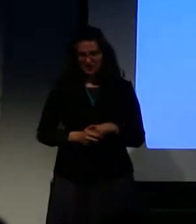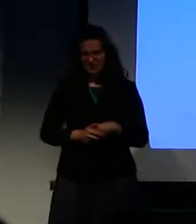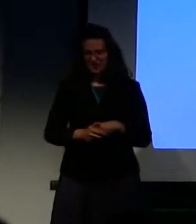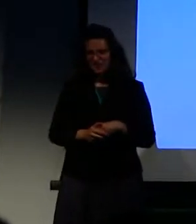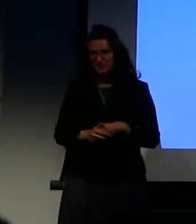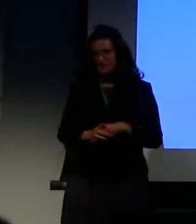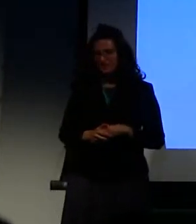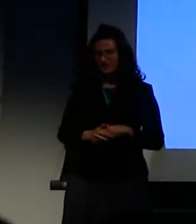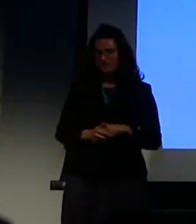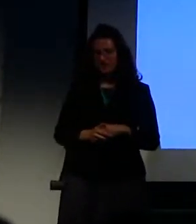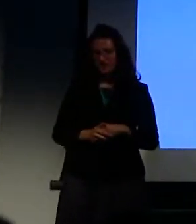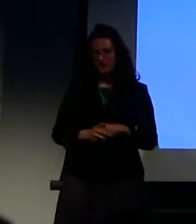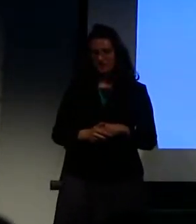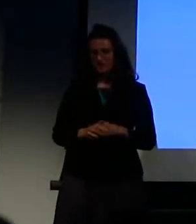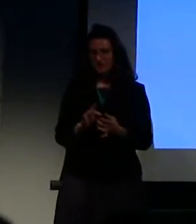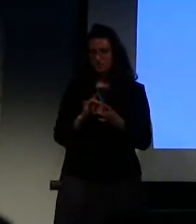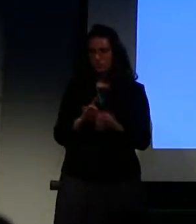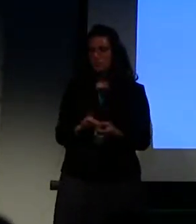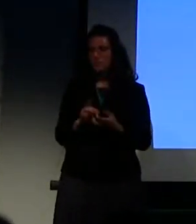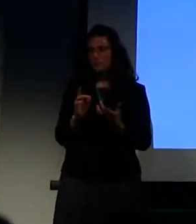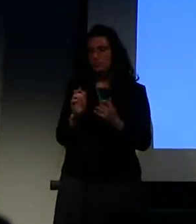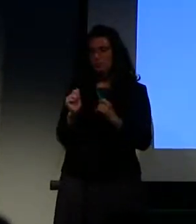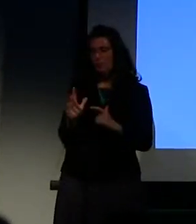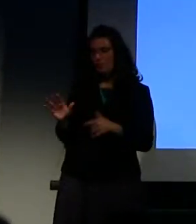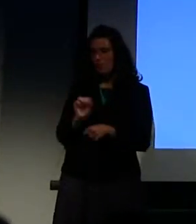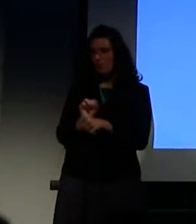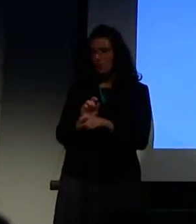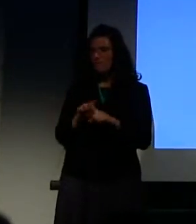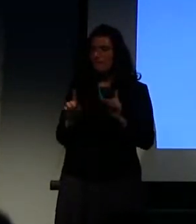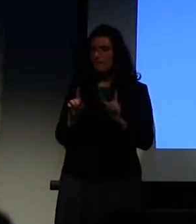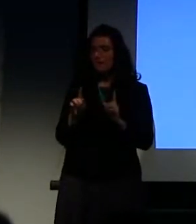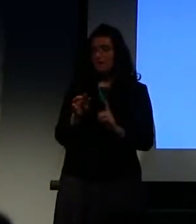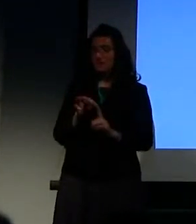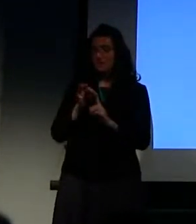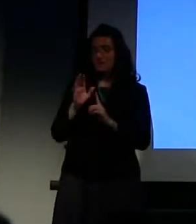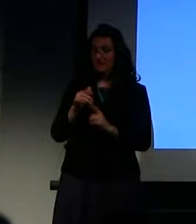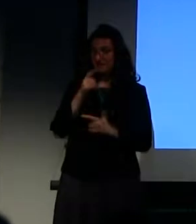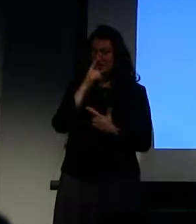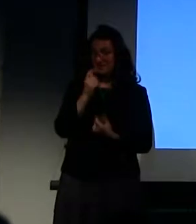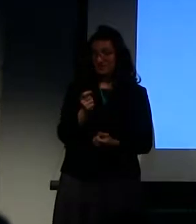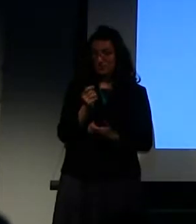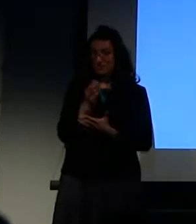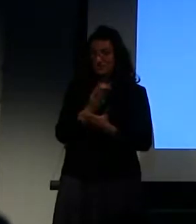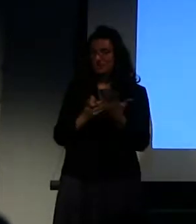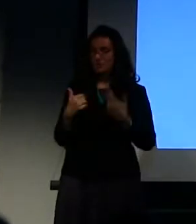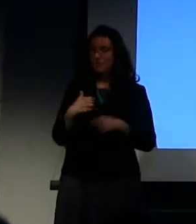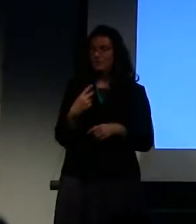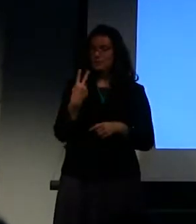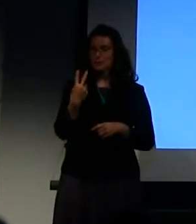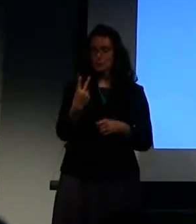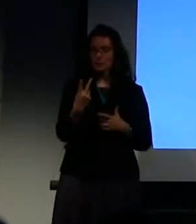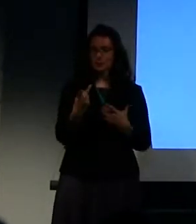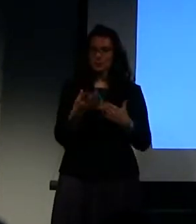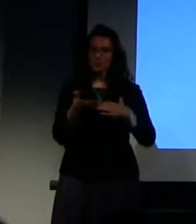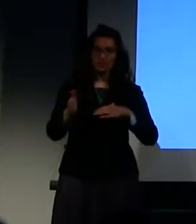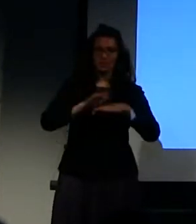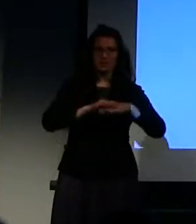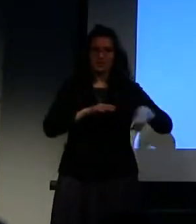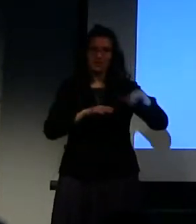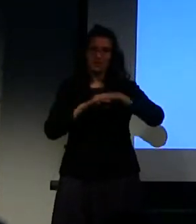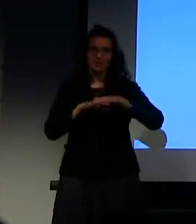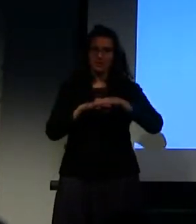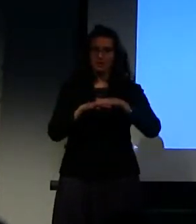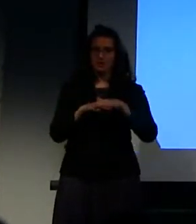relating to all the work, but especially that very interesting piece where you have two layers of dialogue. And